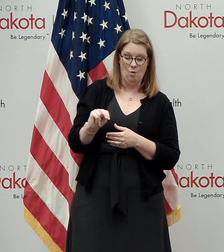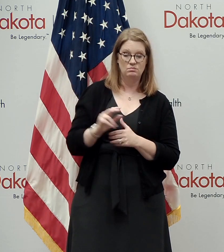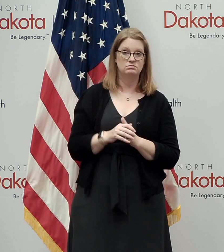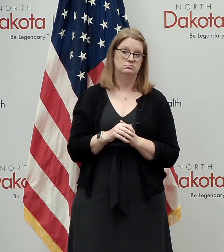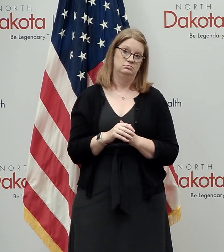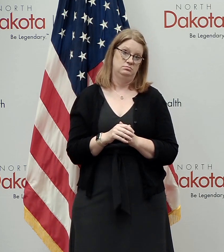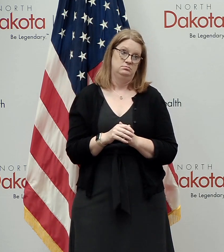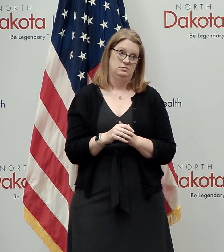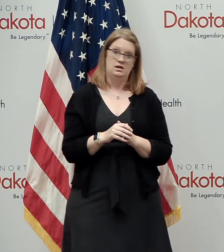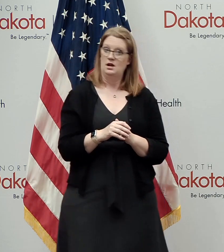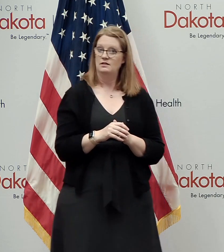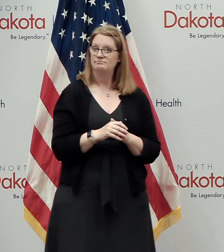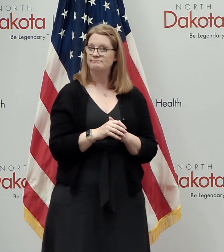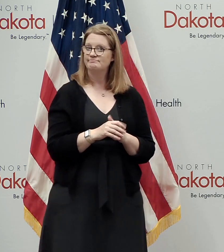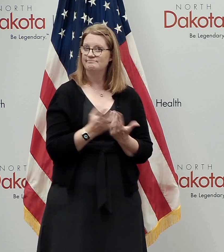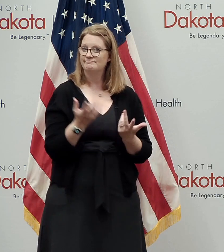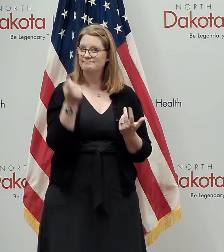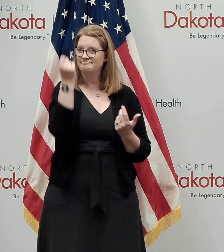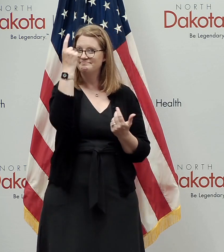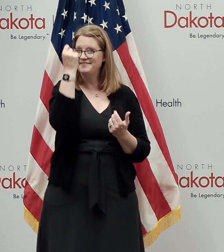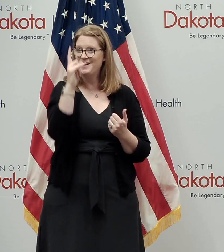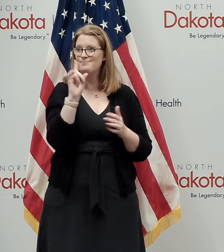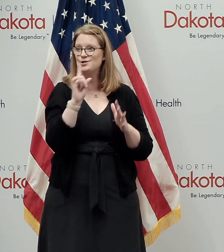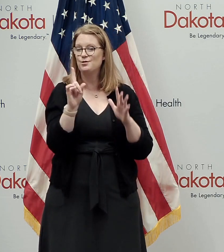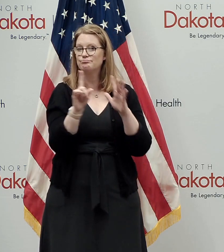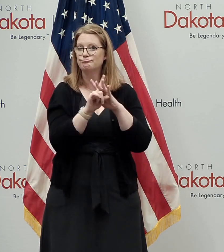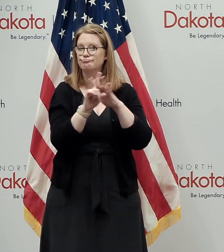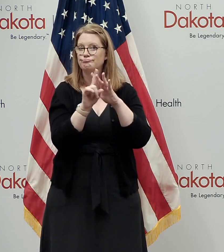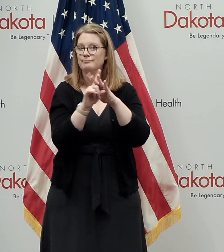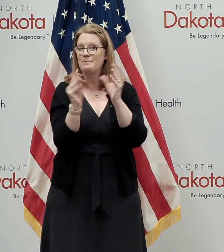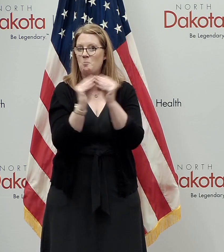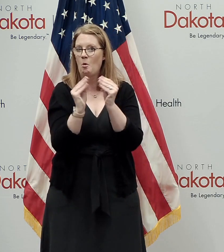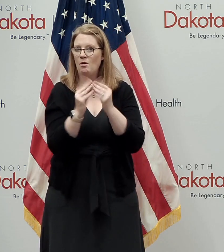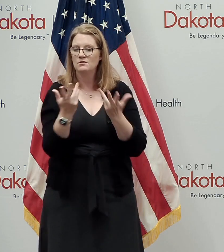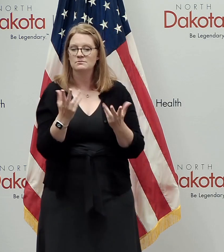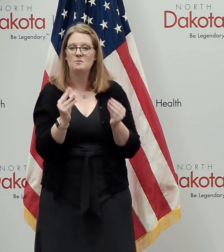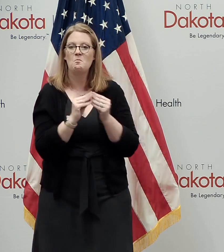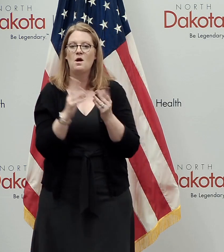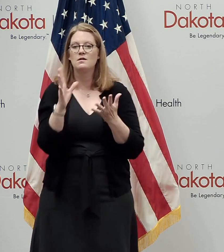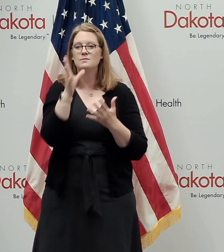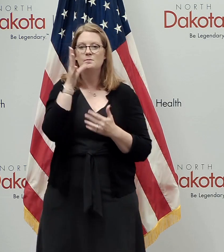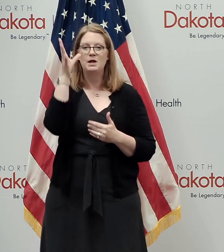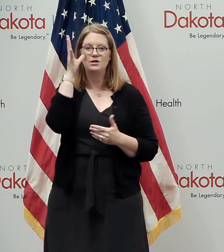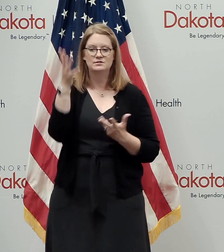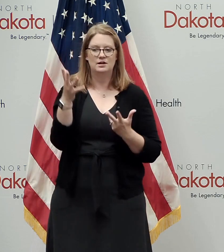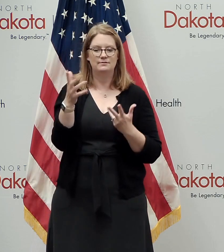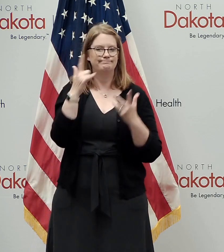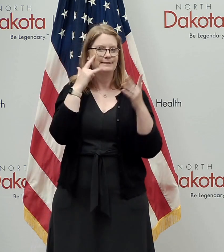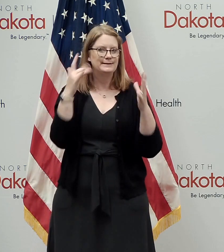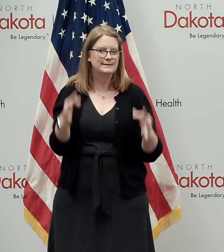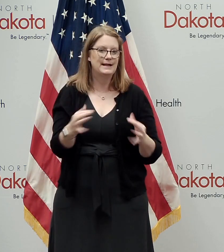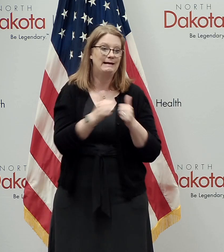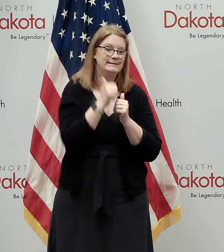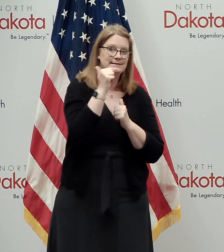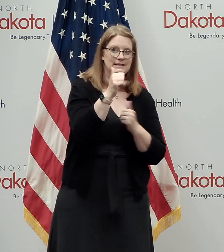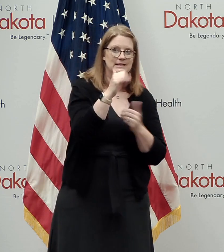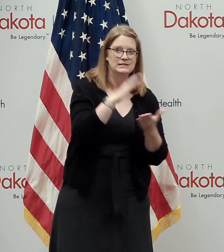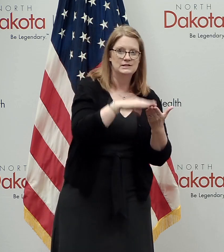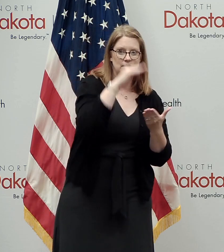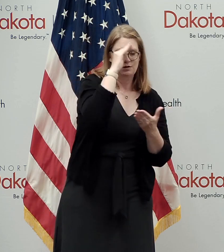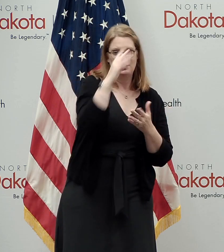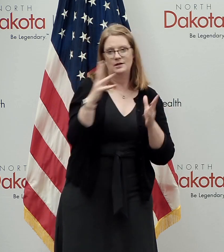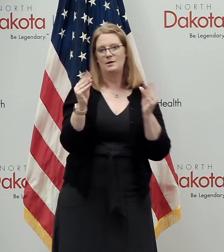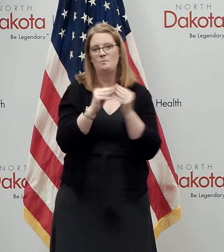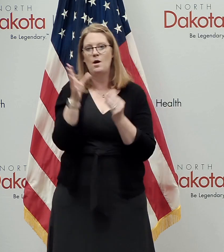sure we'll see more of that, because different parents, based on their own child's health, can have different risk assessments. But I'm comfortable